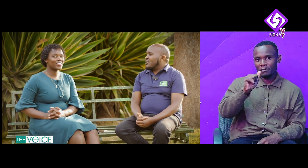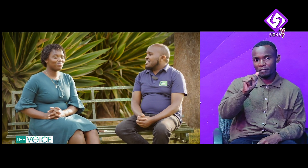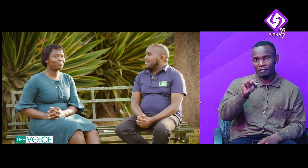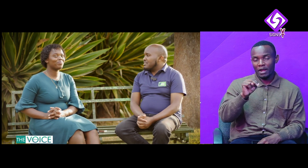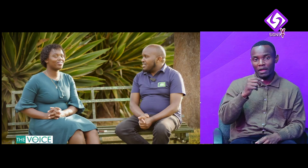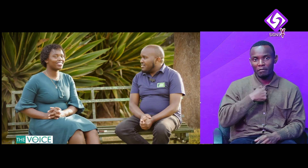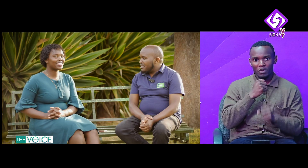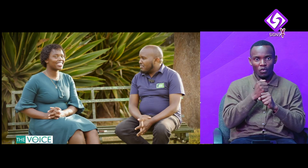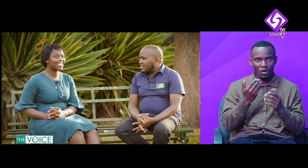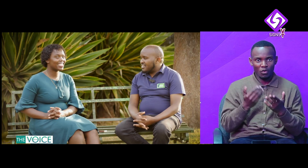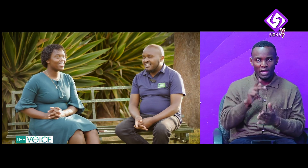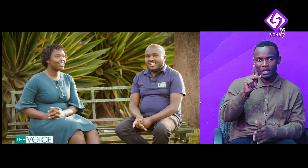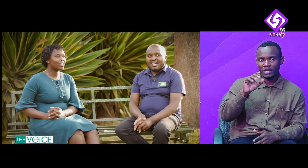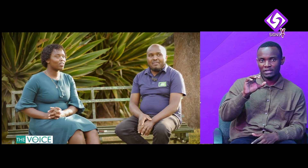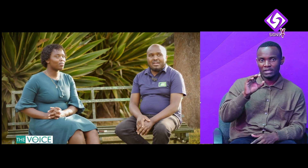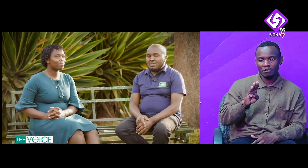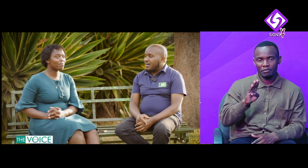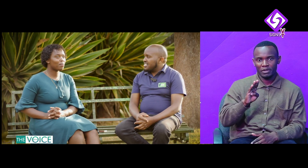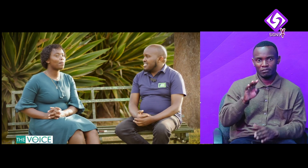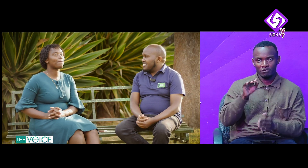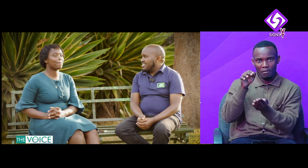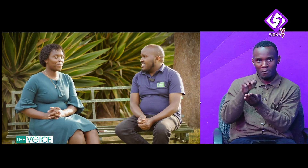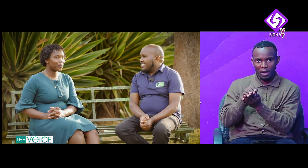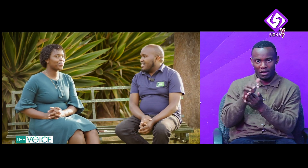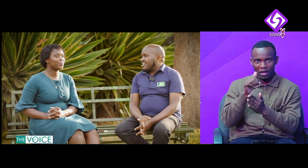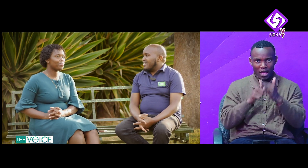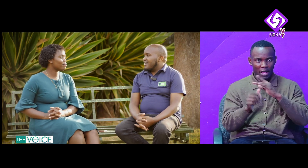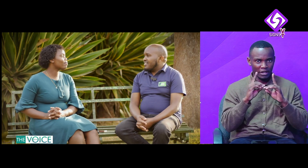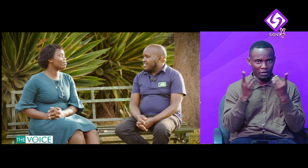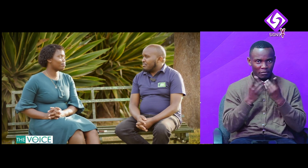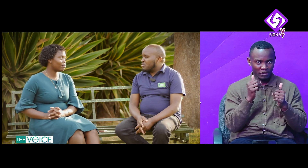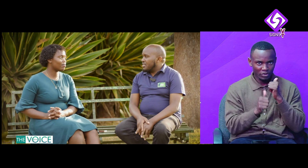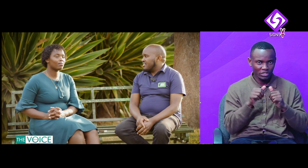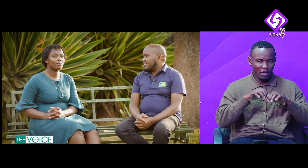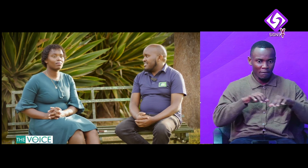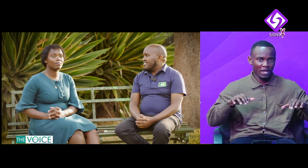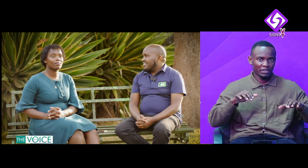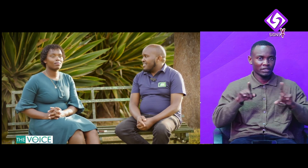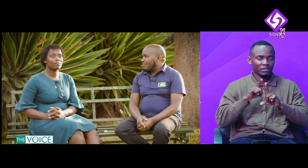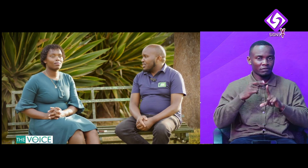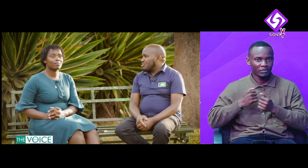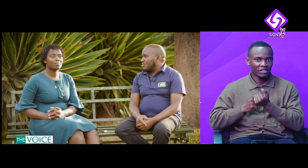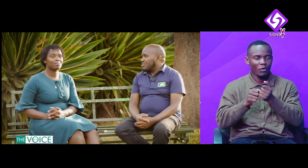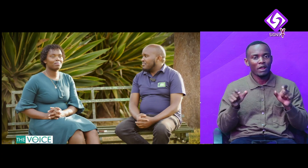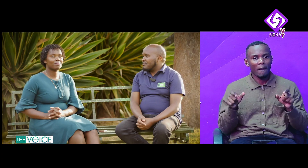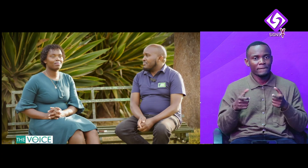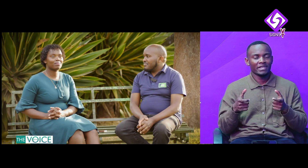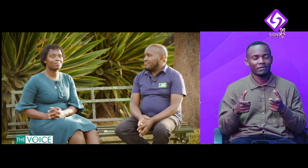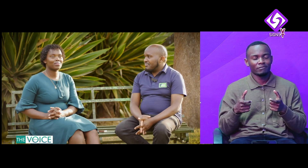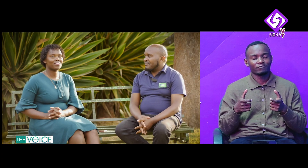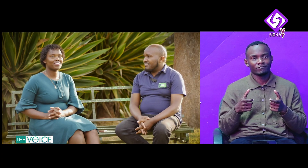I work at KCB Bank. I'm in marketing. I support media. And it's a pleasure to be with